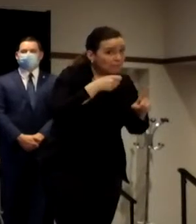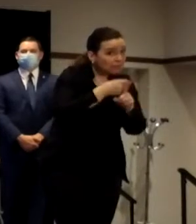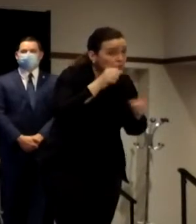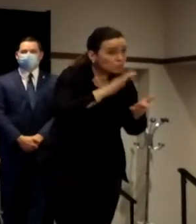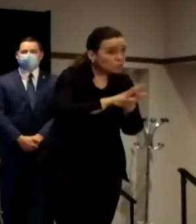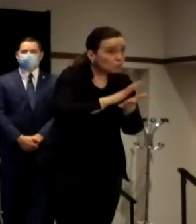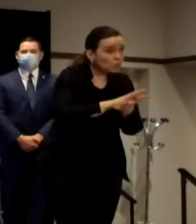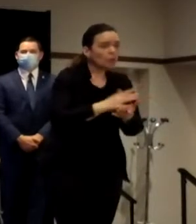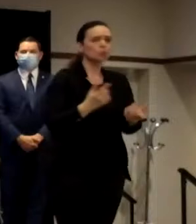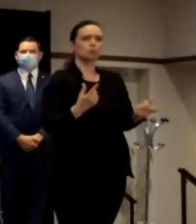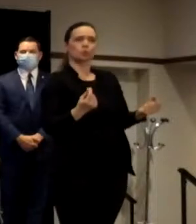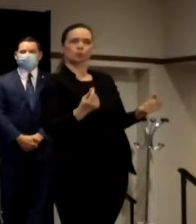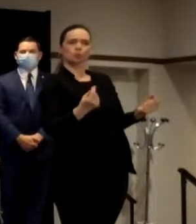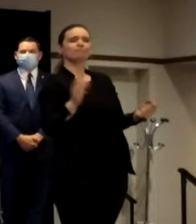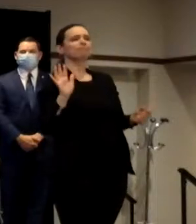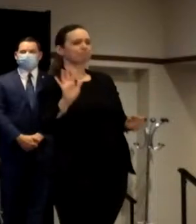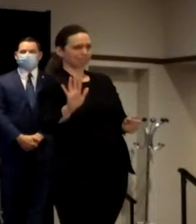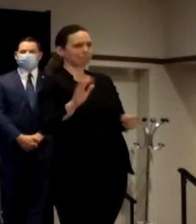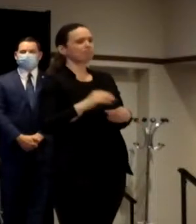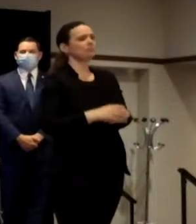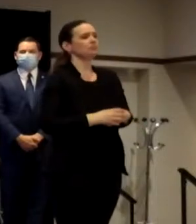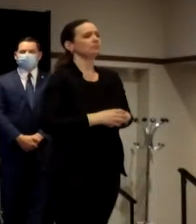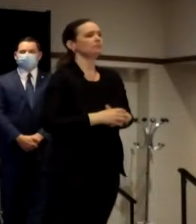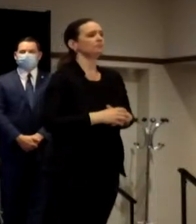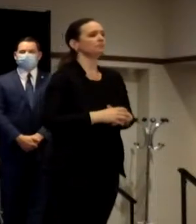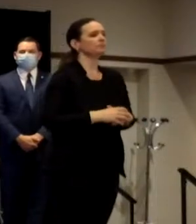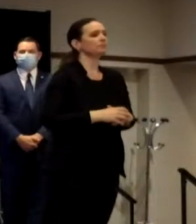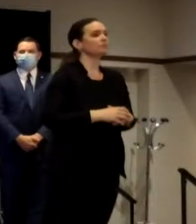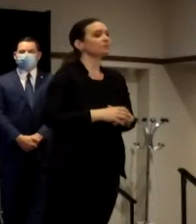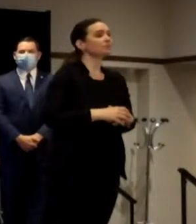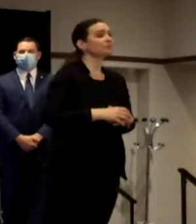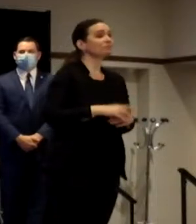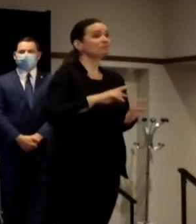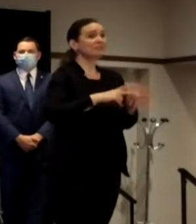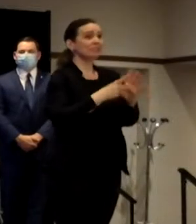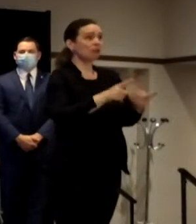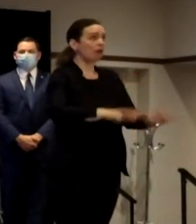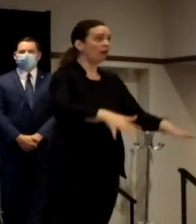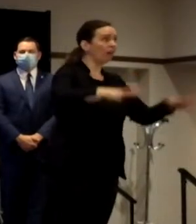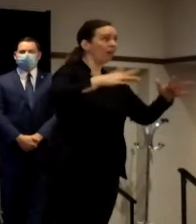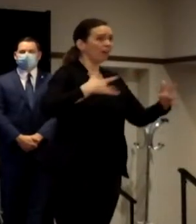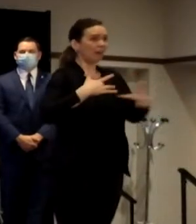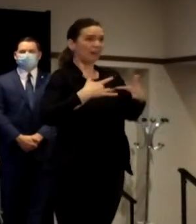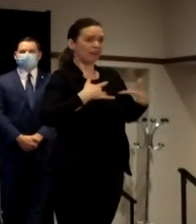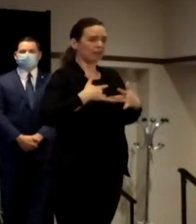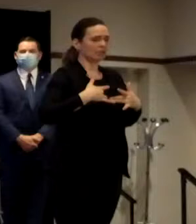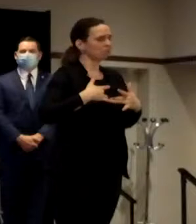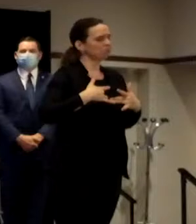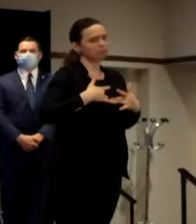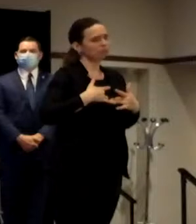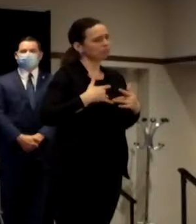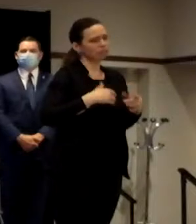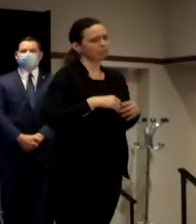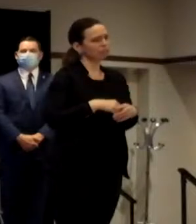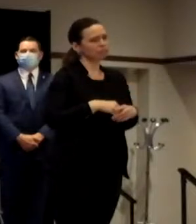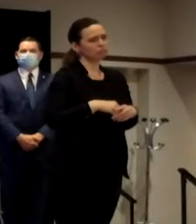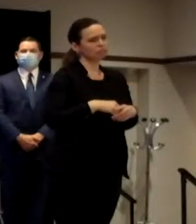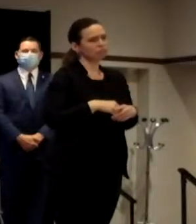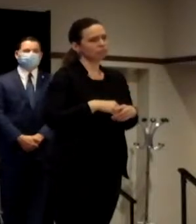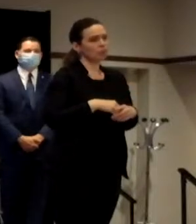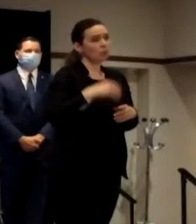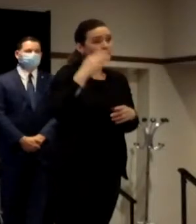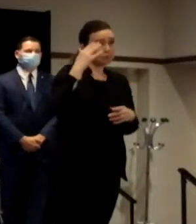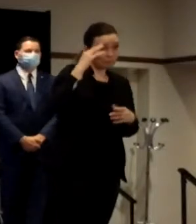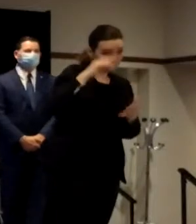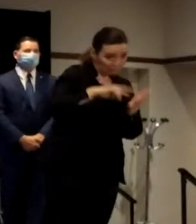be cases in the schools. So there's no reason to panic about that. It's not because you reduce the distance. We have to look at the evidence.